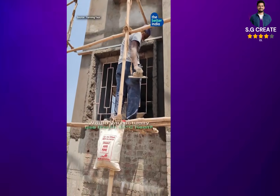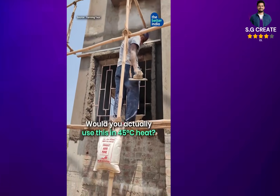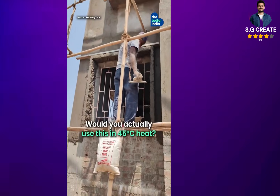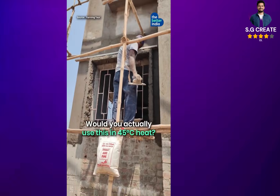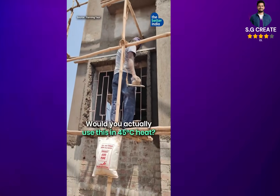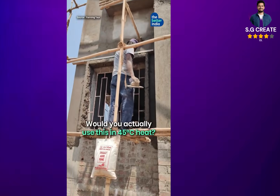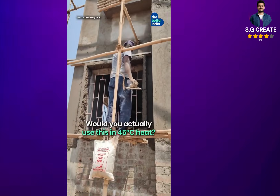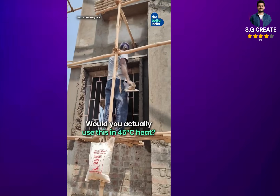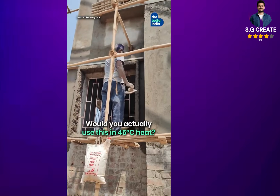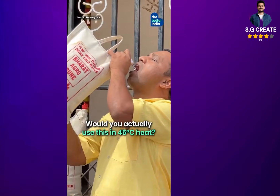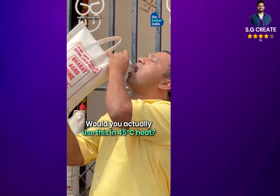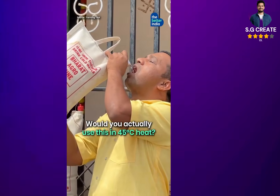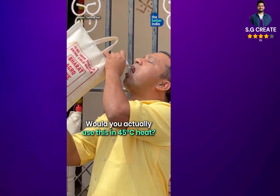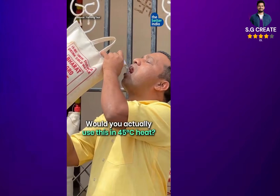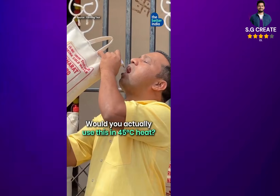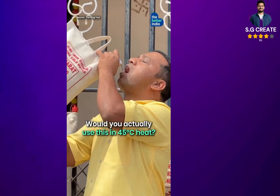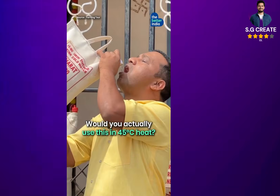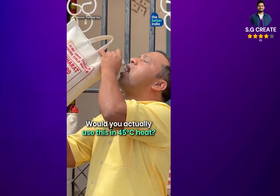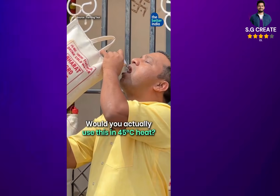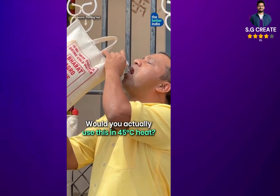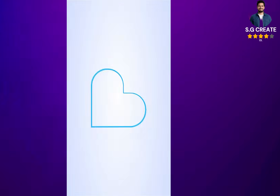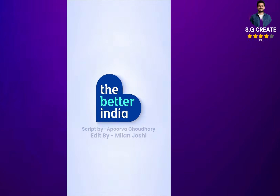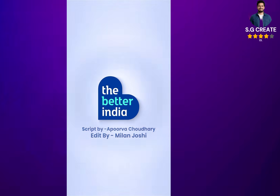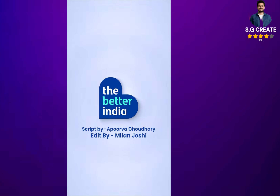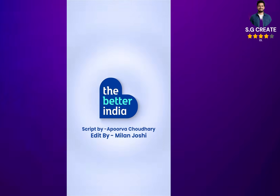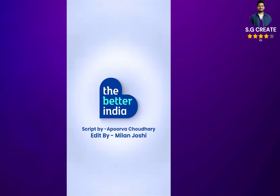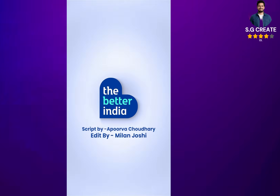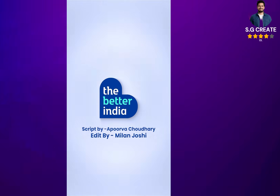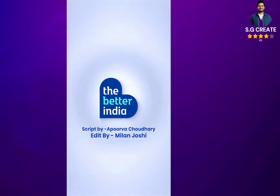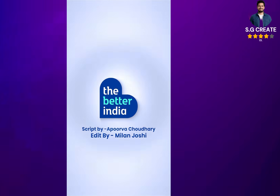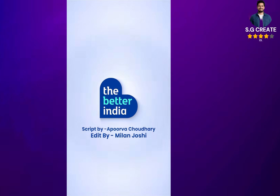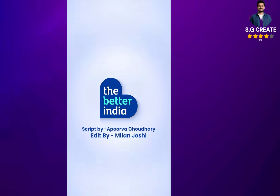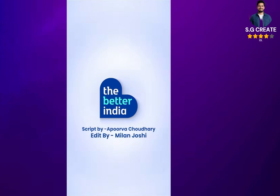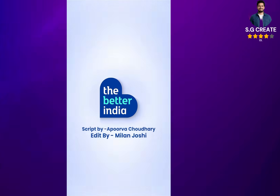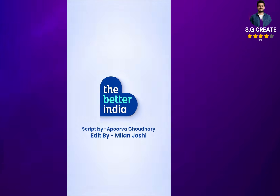you actually use this in 45 degrees heat? Comment below.